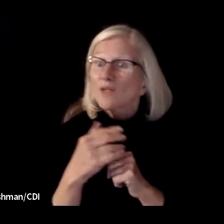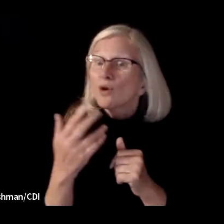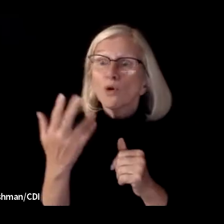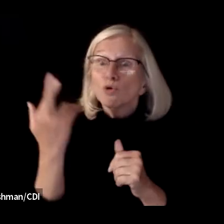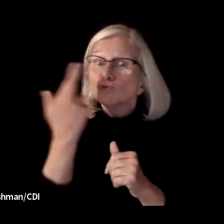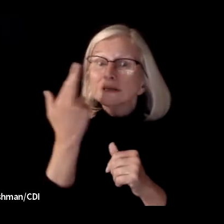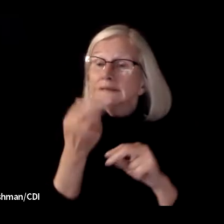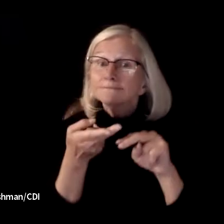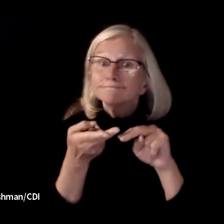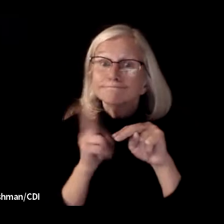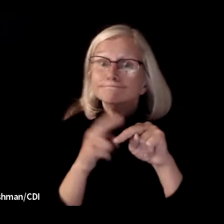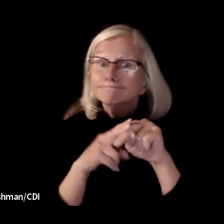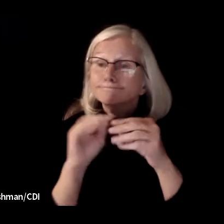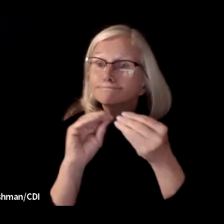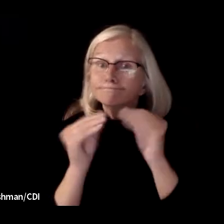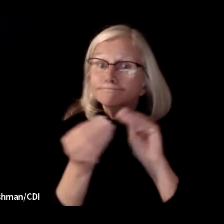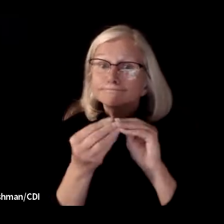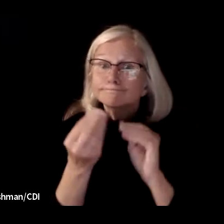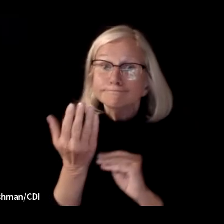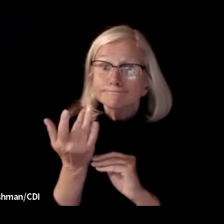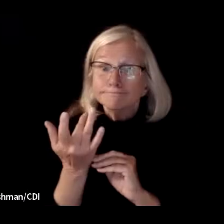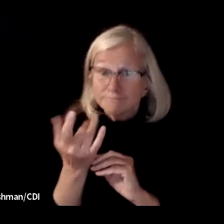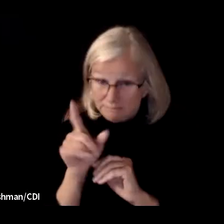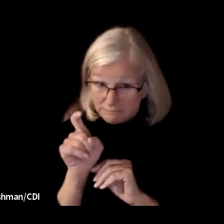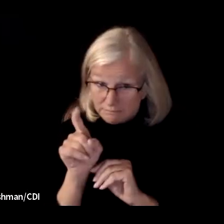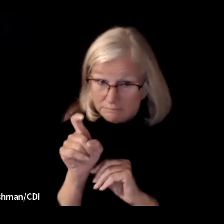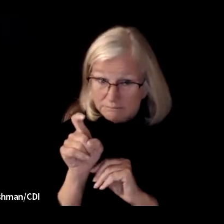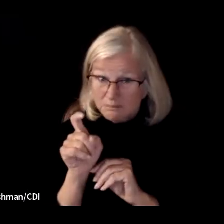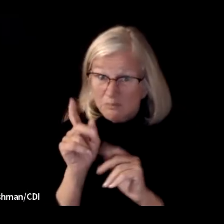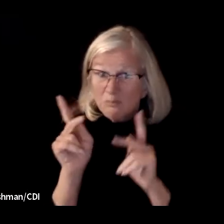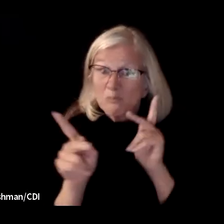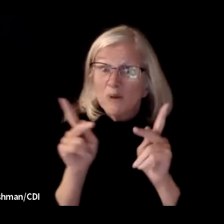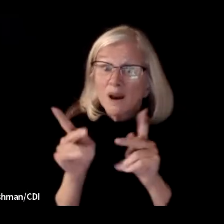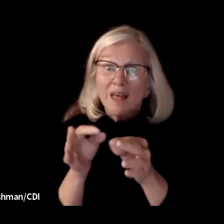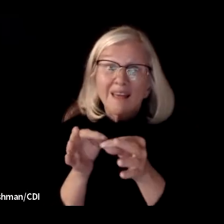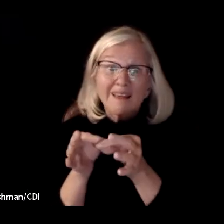the results of delayed care that happened over the course of the pandemic?